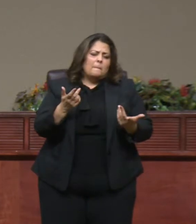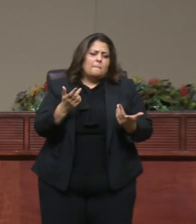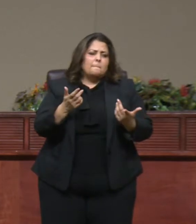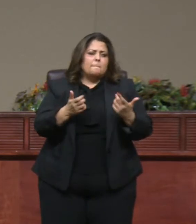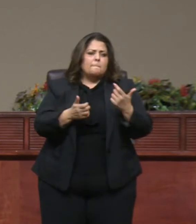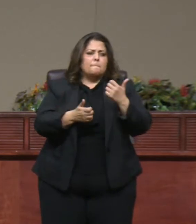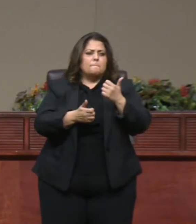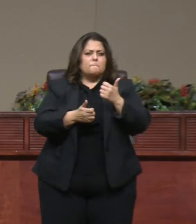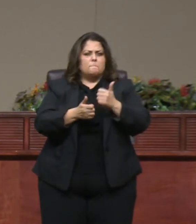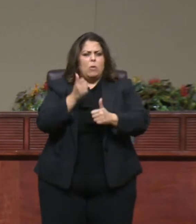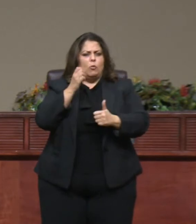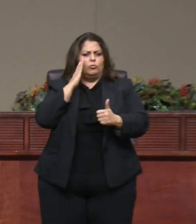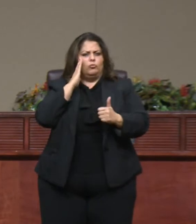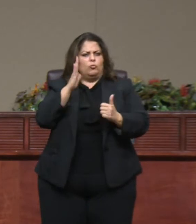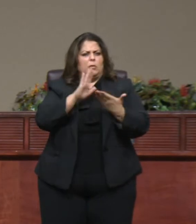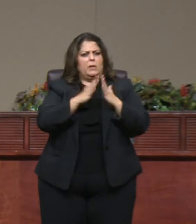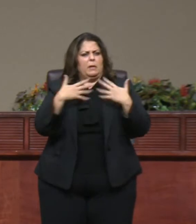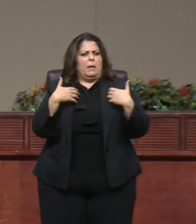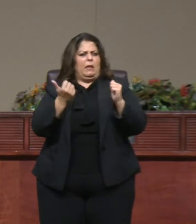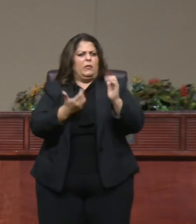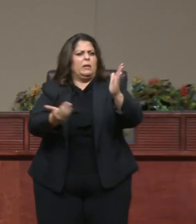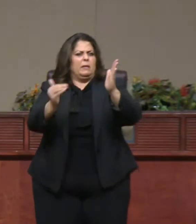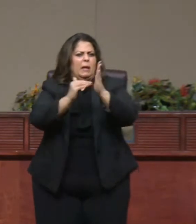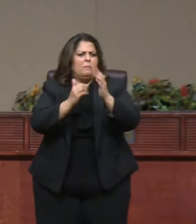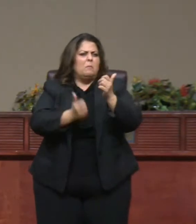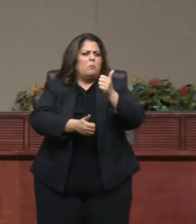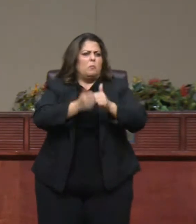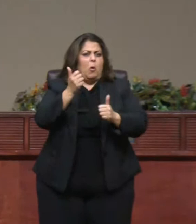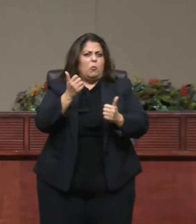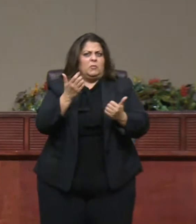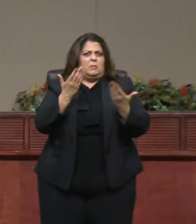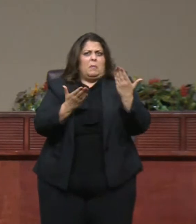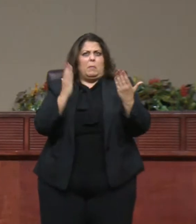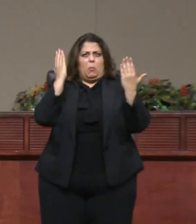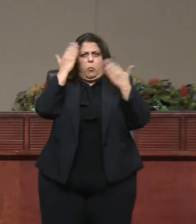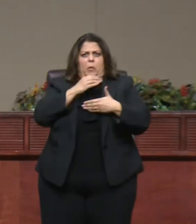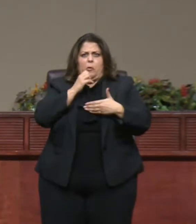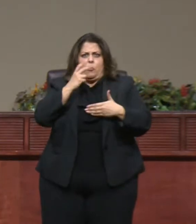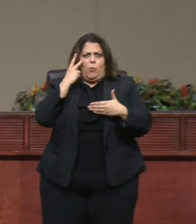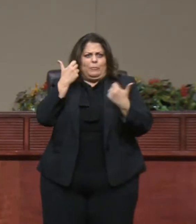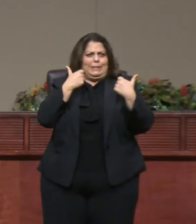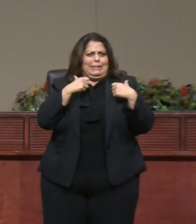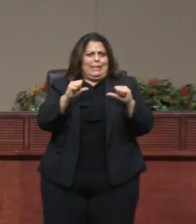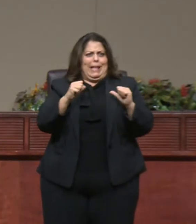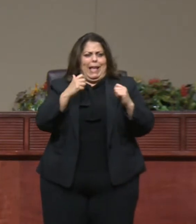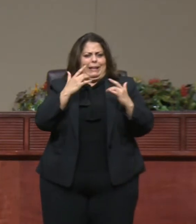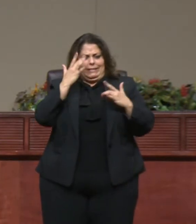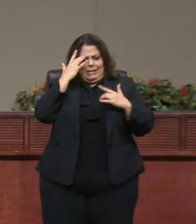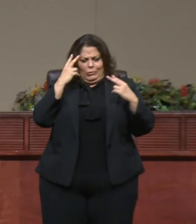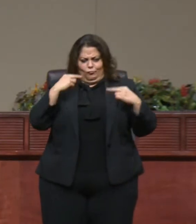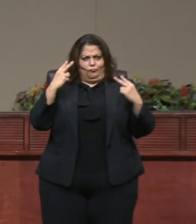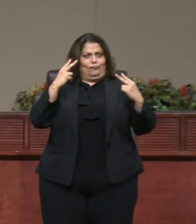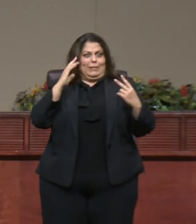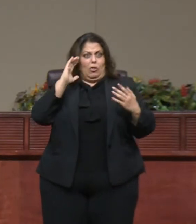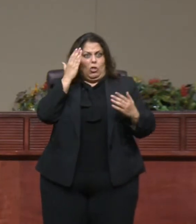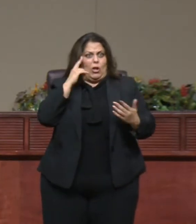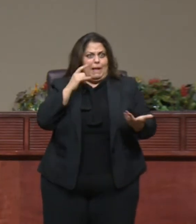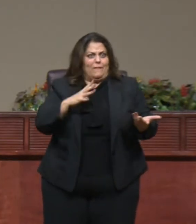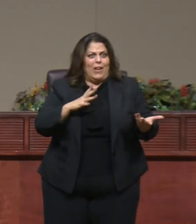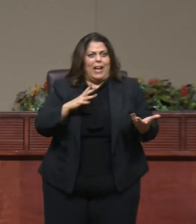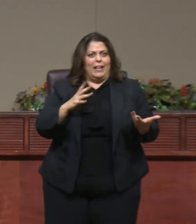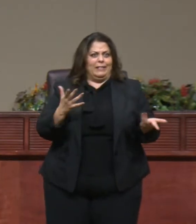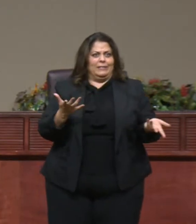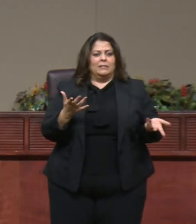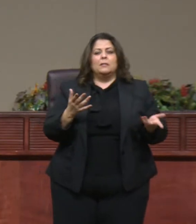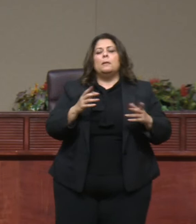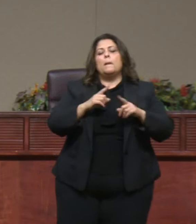perform very well, and most of them may be even asymptomatic. But The issue with this younger